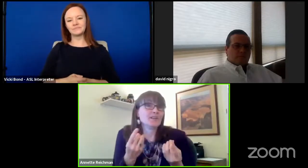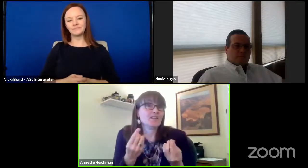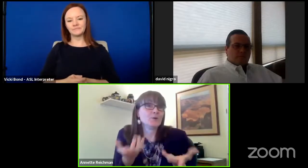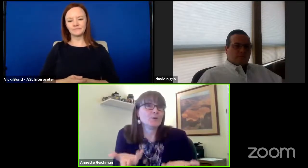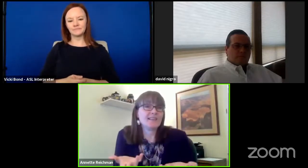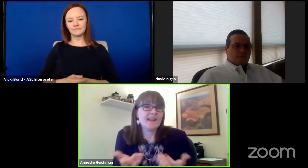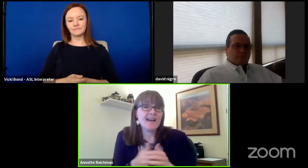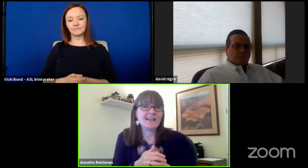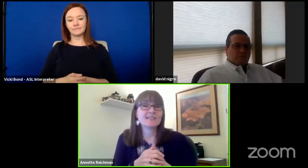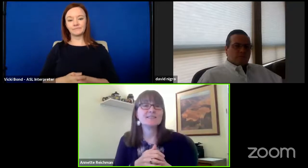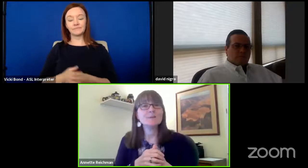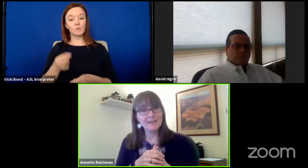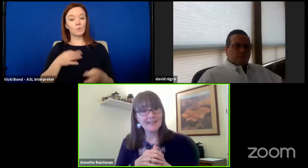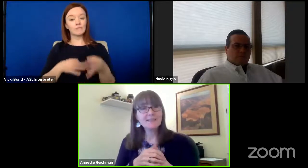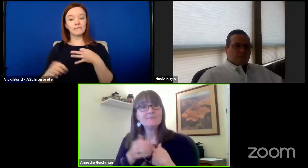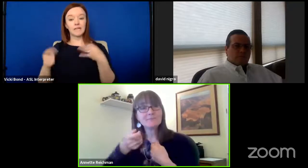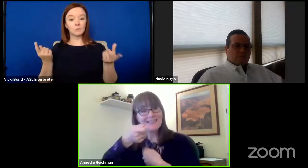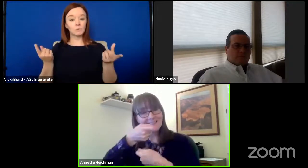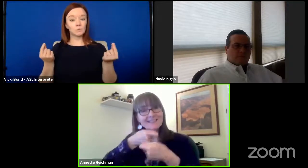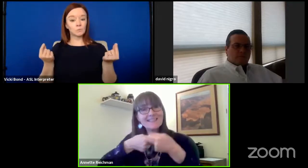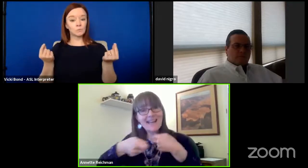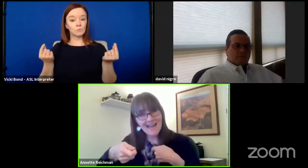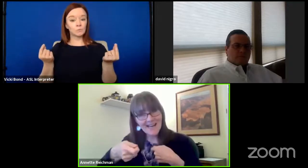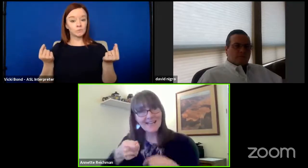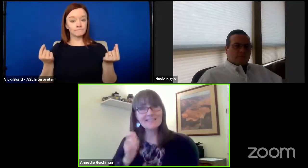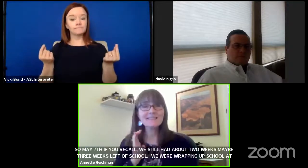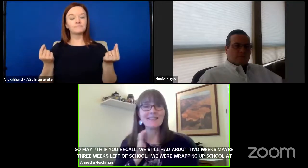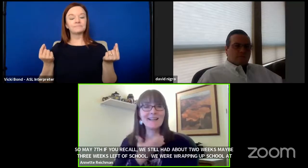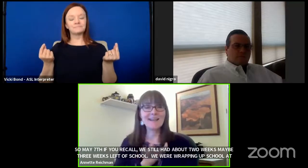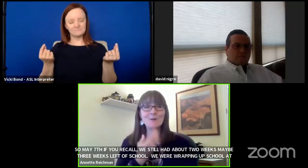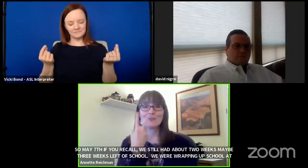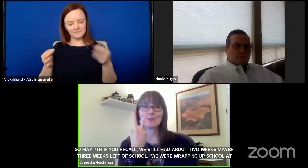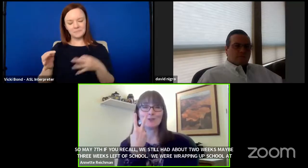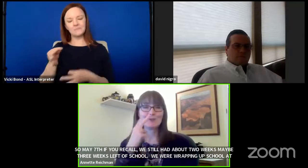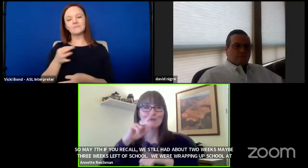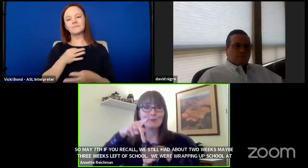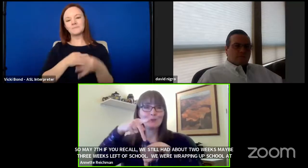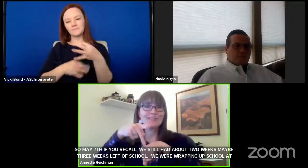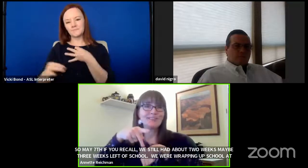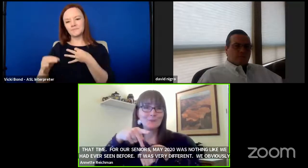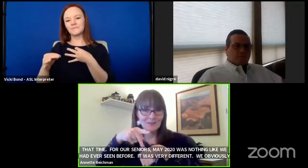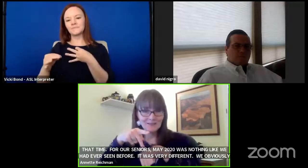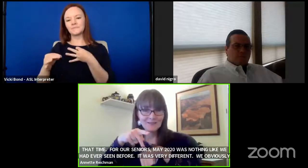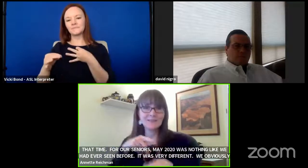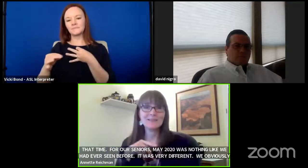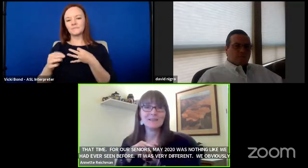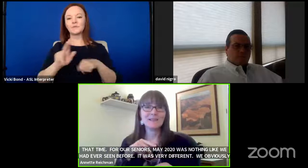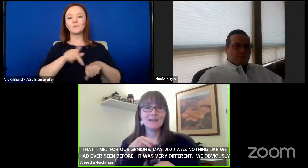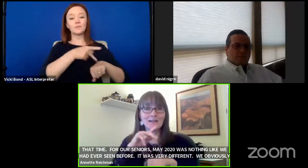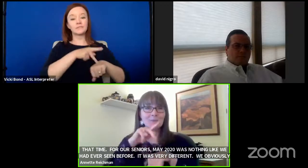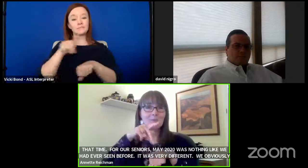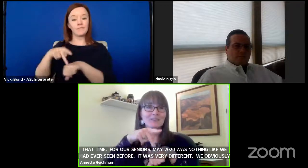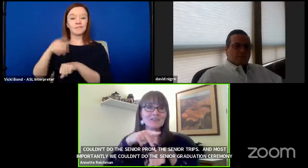So what did we do with that? Well, instead, our two principals,